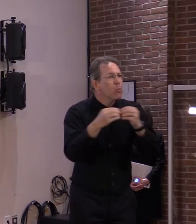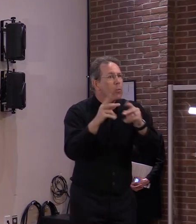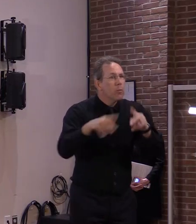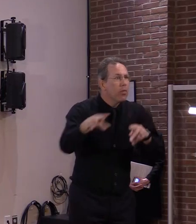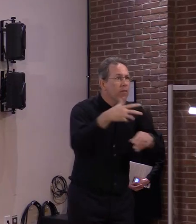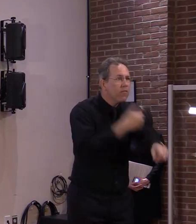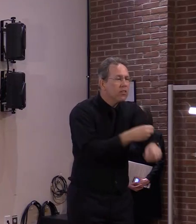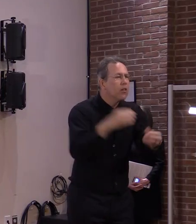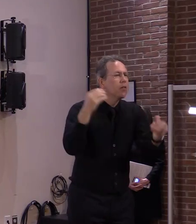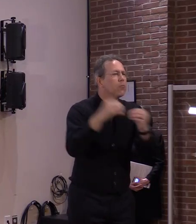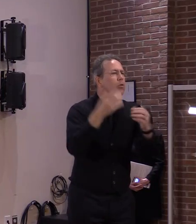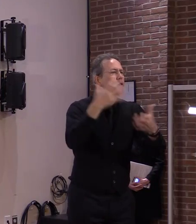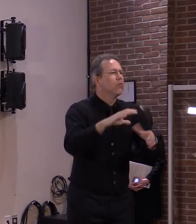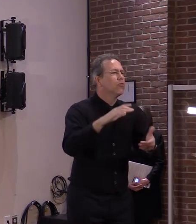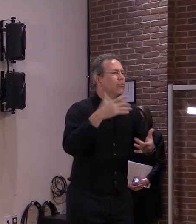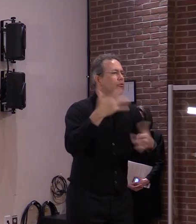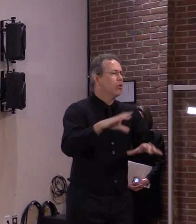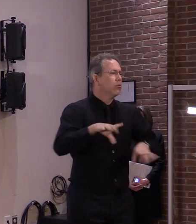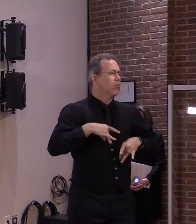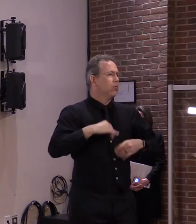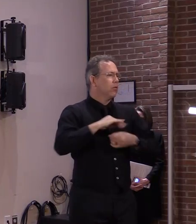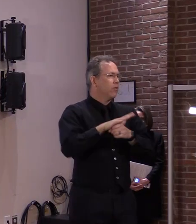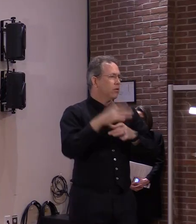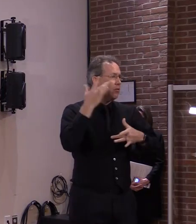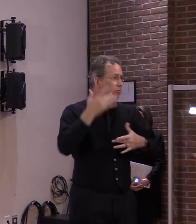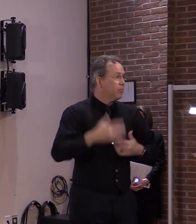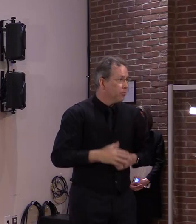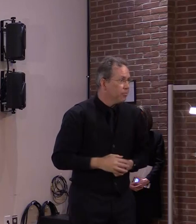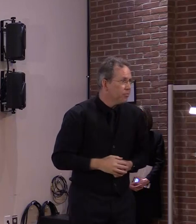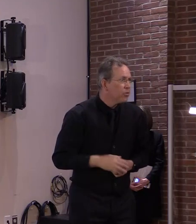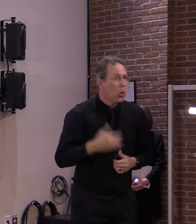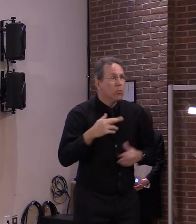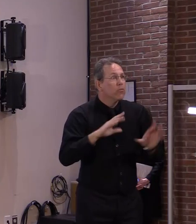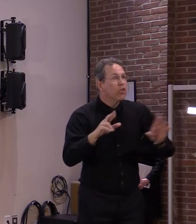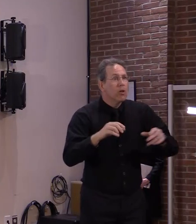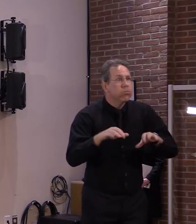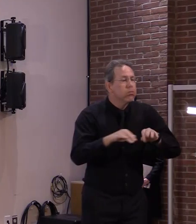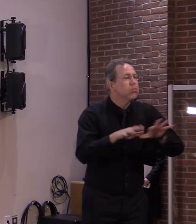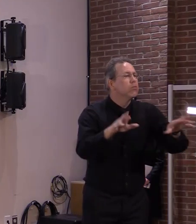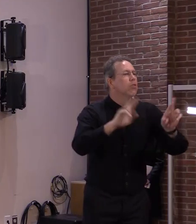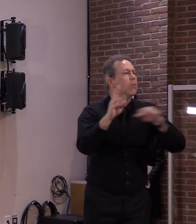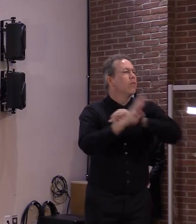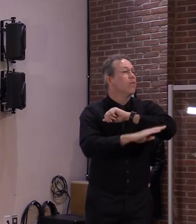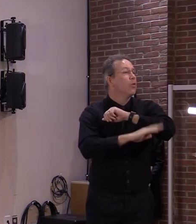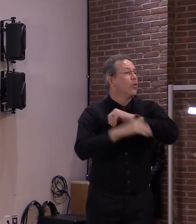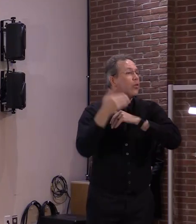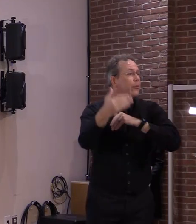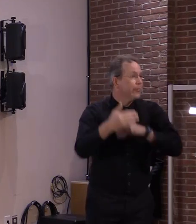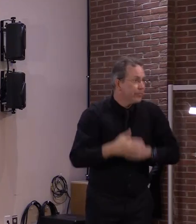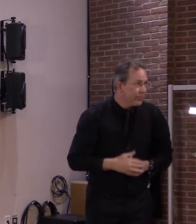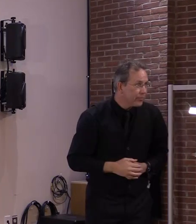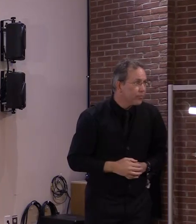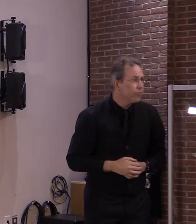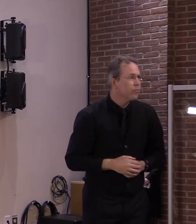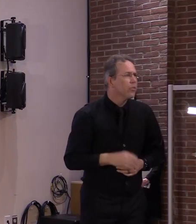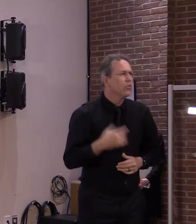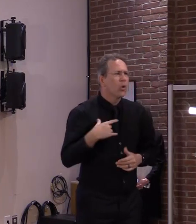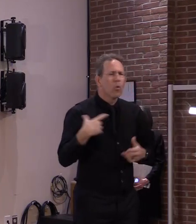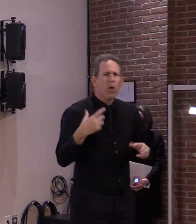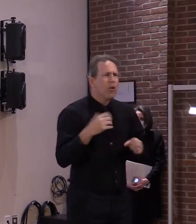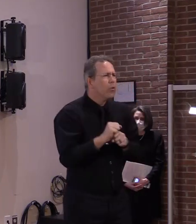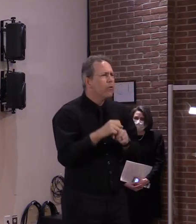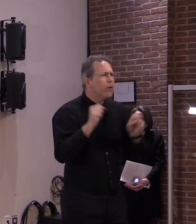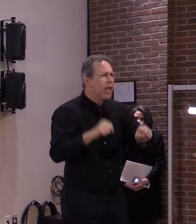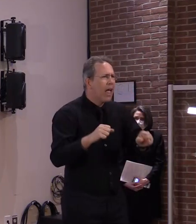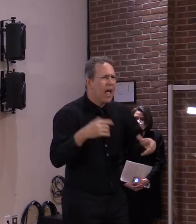We remain ready to use all the work we've done so far, lessons learned, and critical partnerships to vaccinate